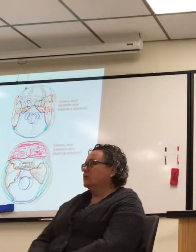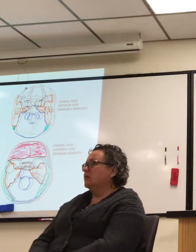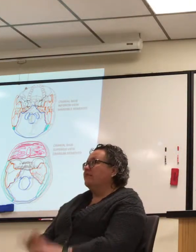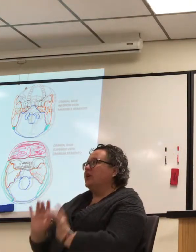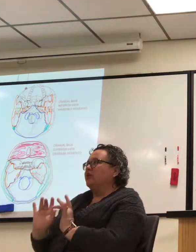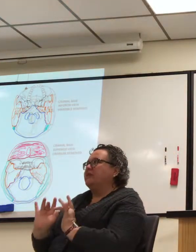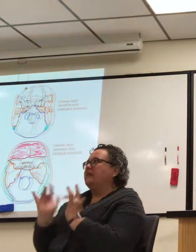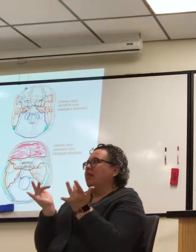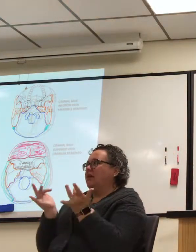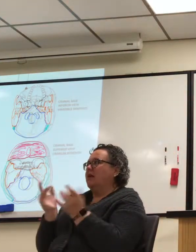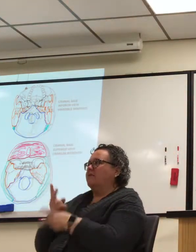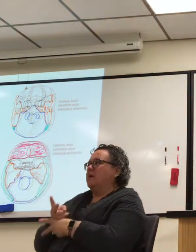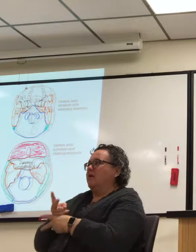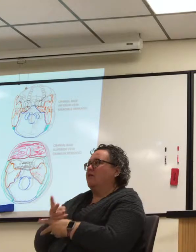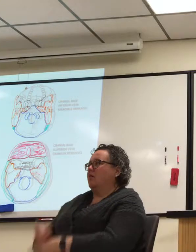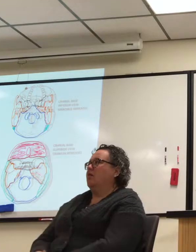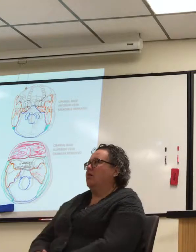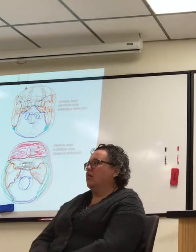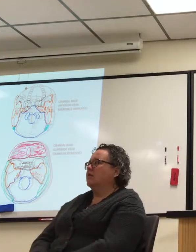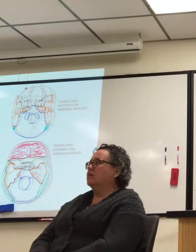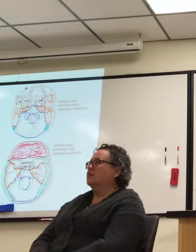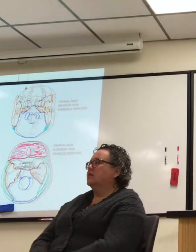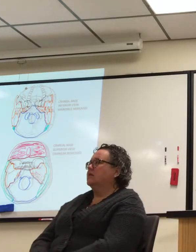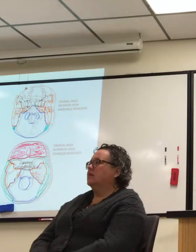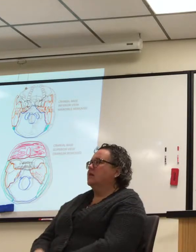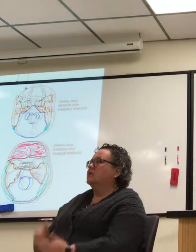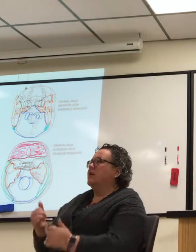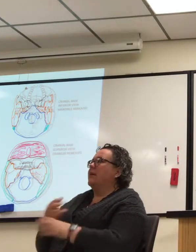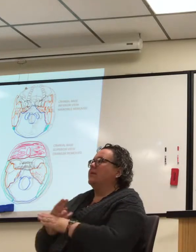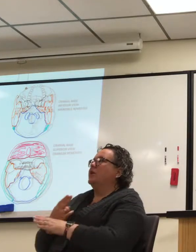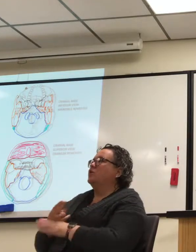Running out of colors. How about I use little black?